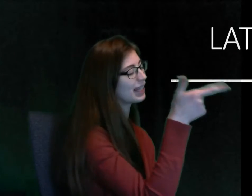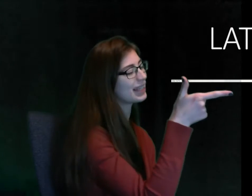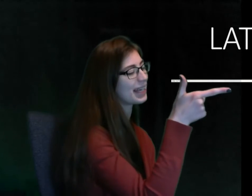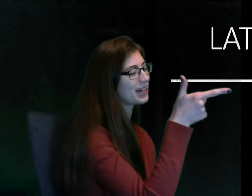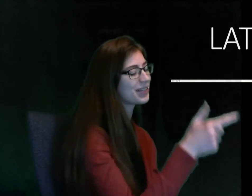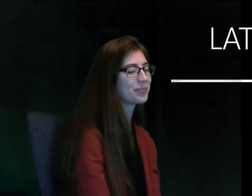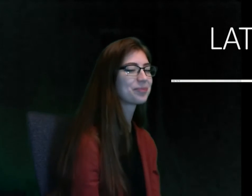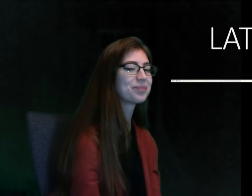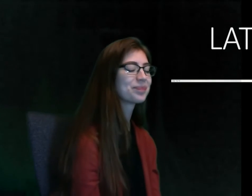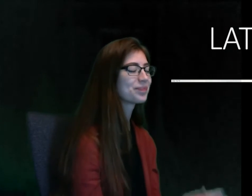Later.